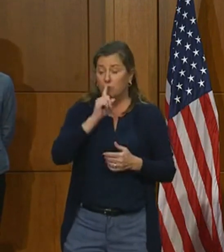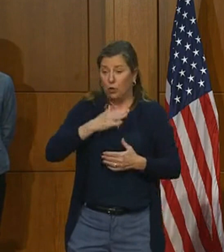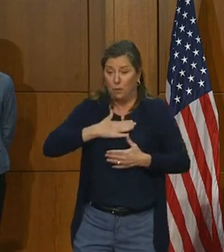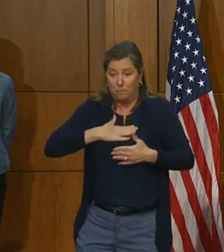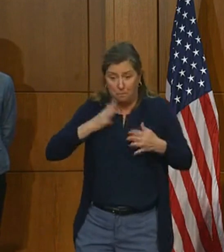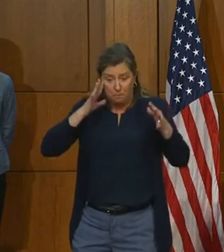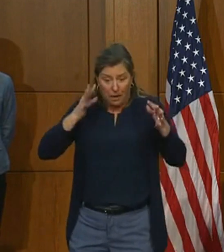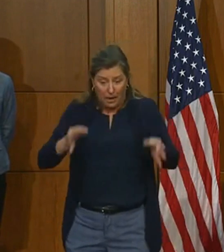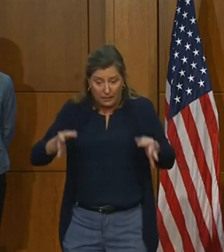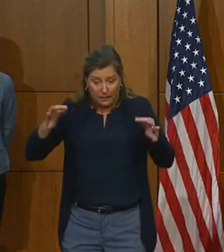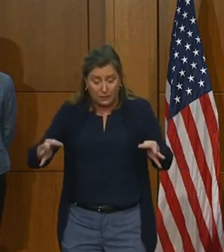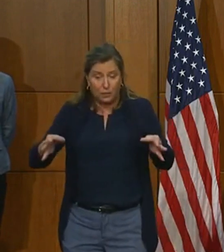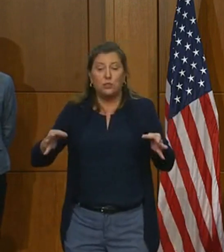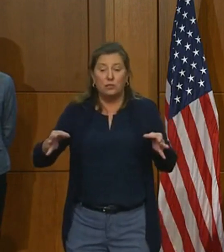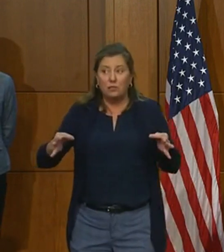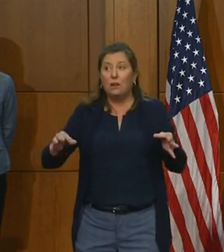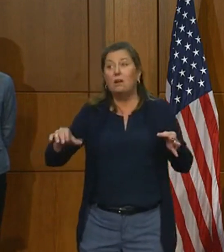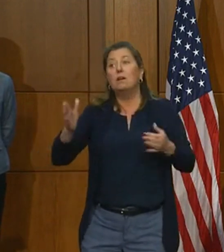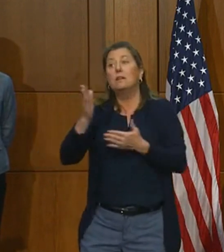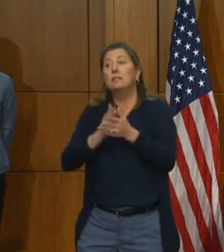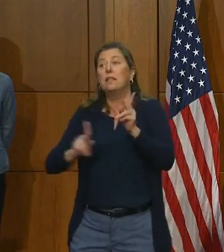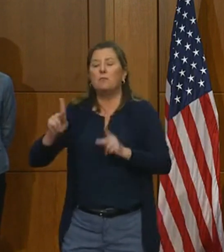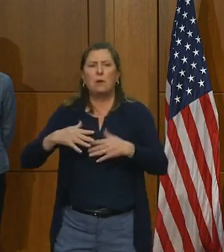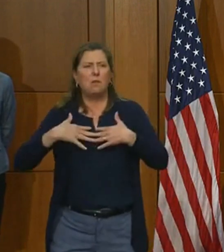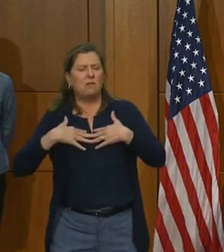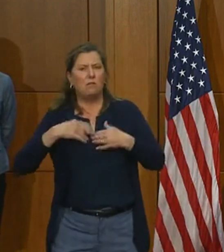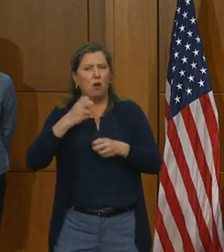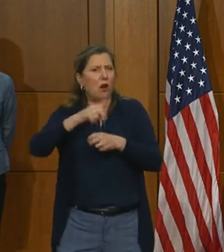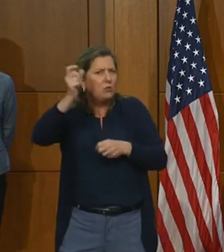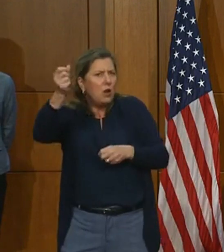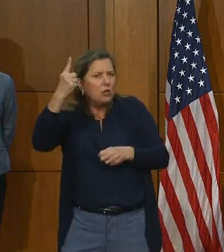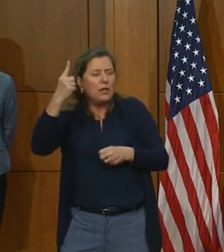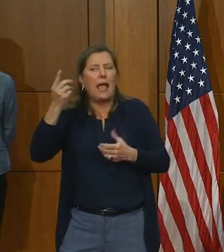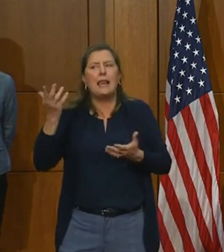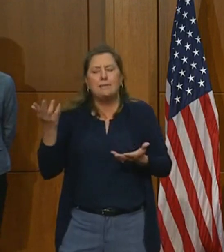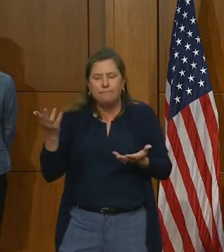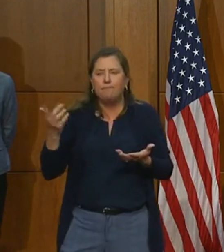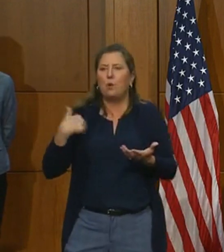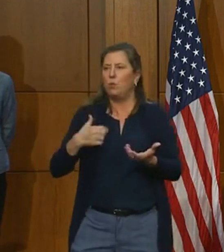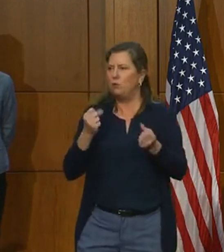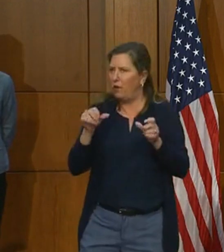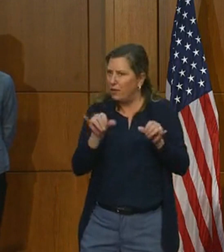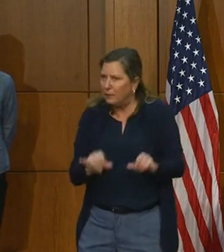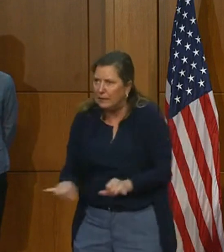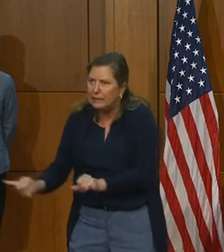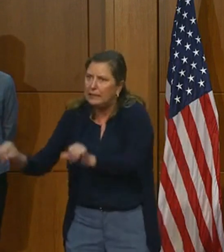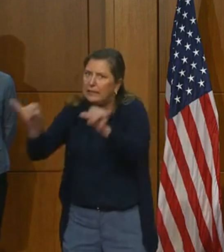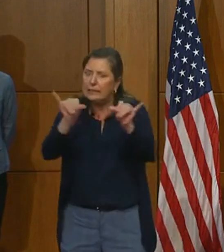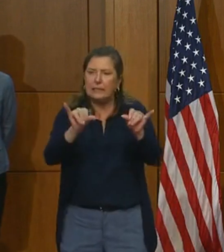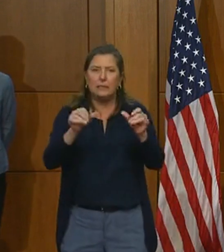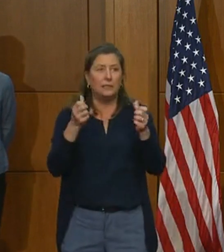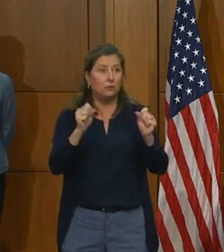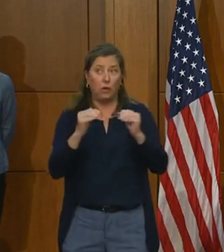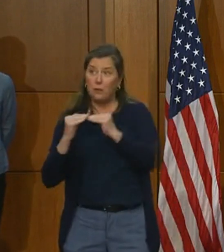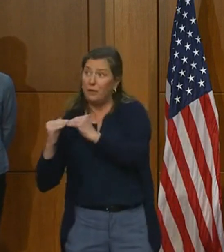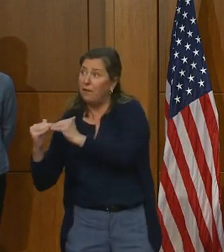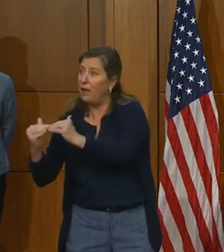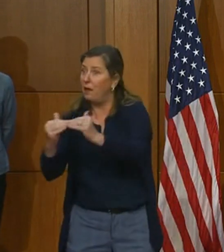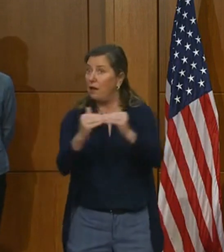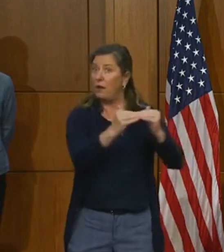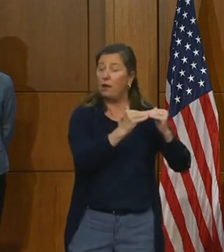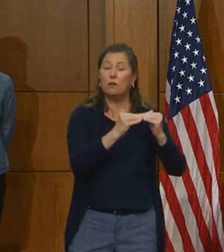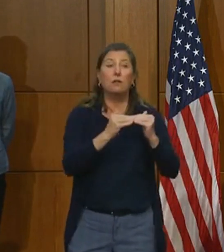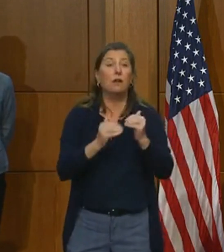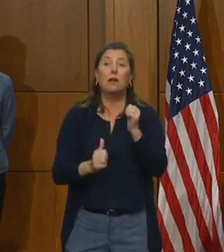are difficult for some individuals to understand, we have tried to be consistent, we've tried to be fair, and